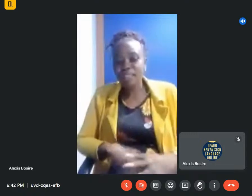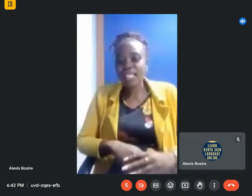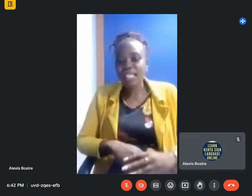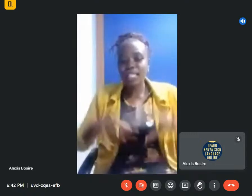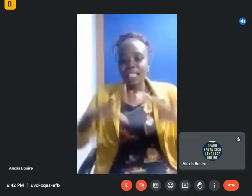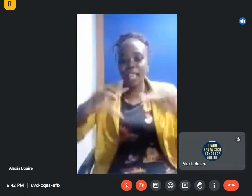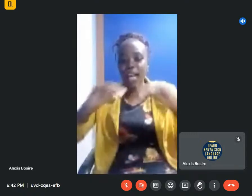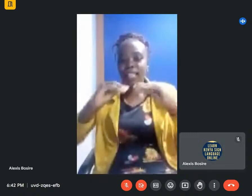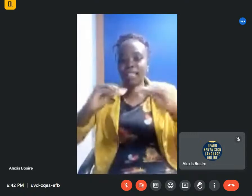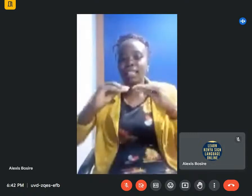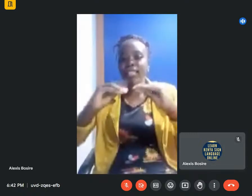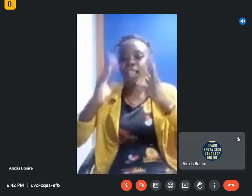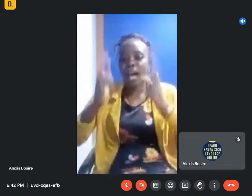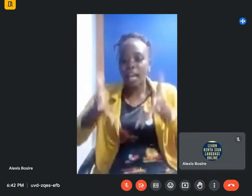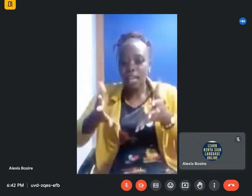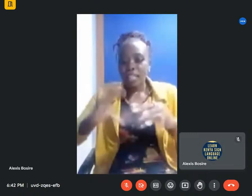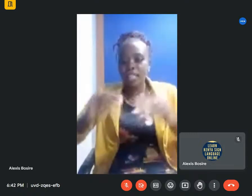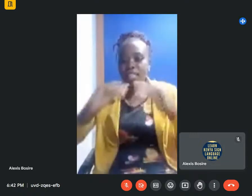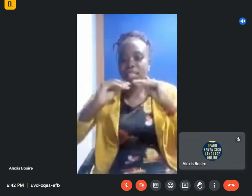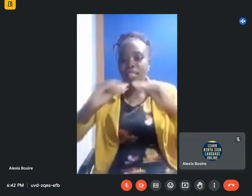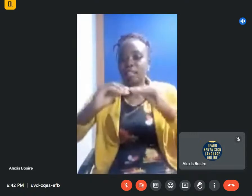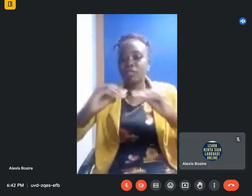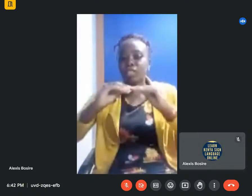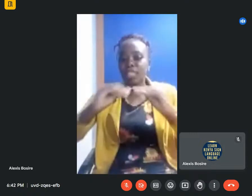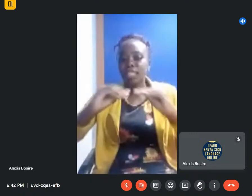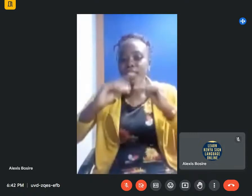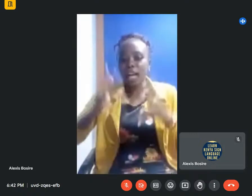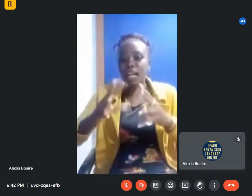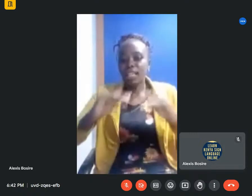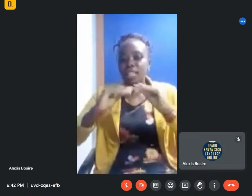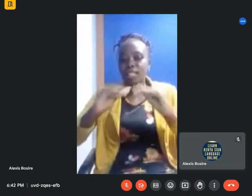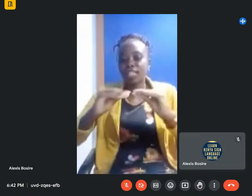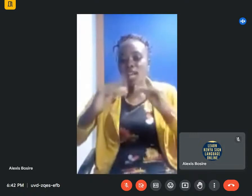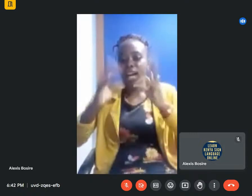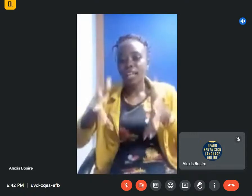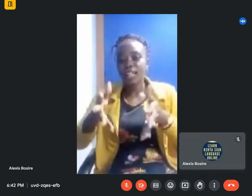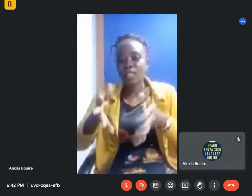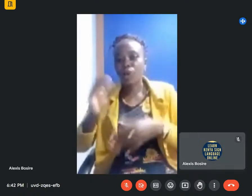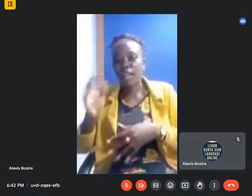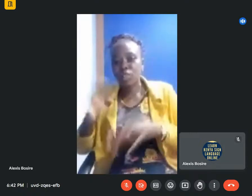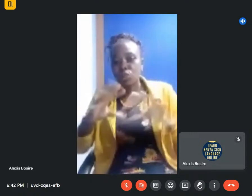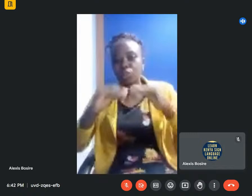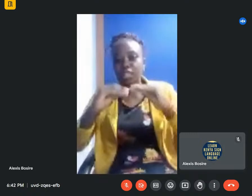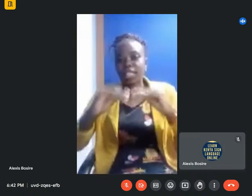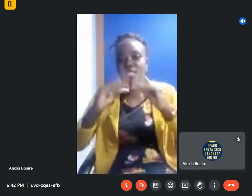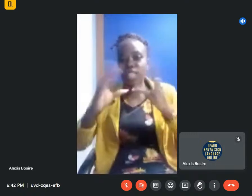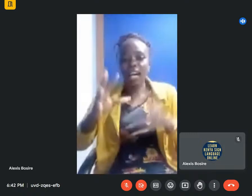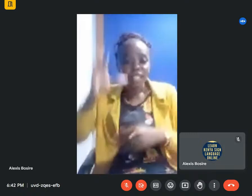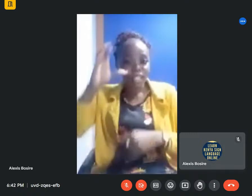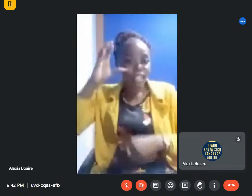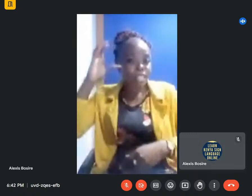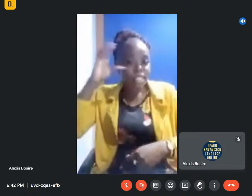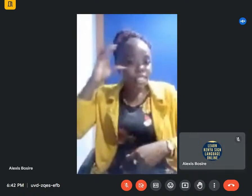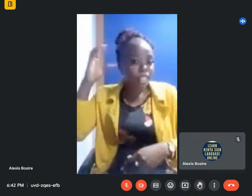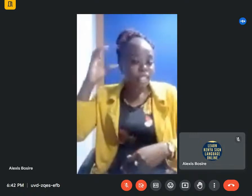it's a teacher, teacher. This is a sign for teacher. Teacher, so and so. Teacher, Christine.